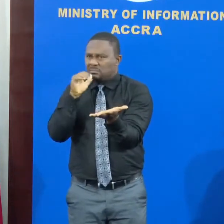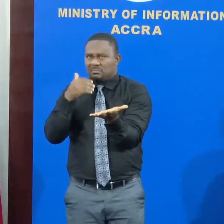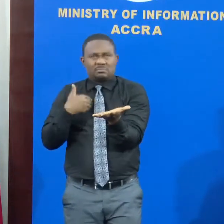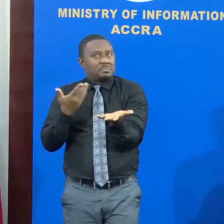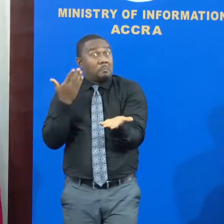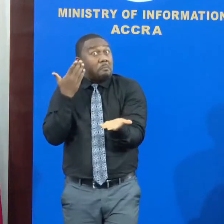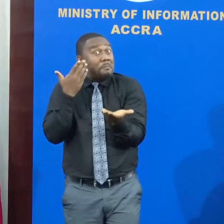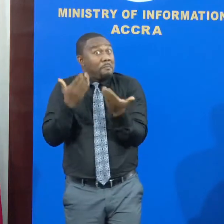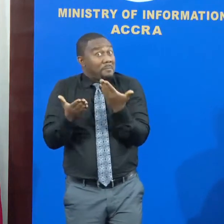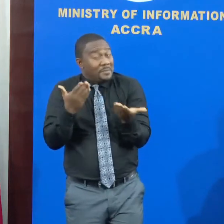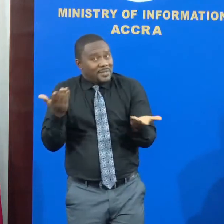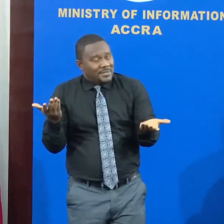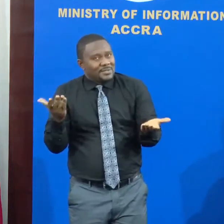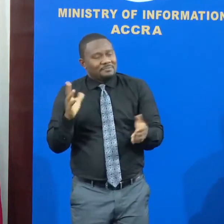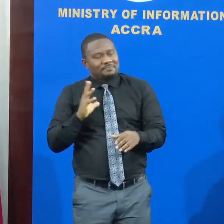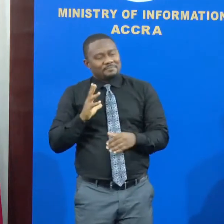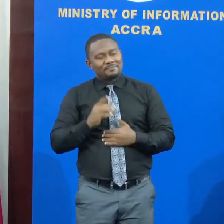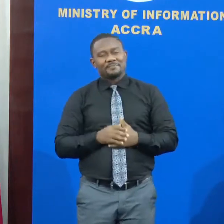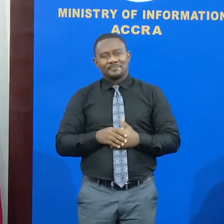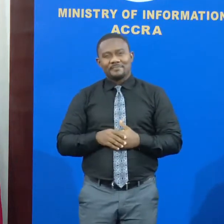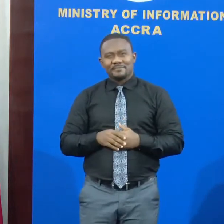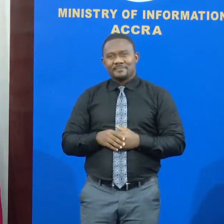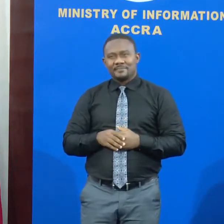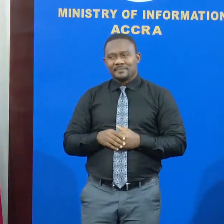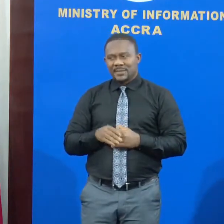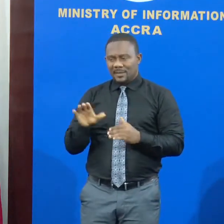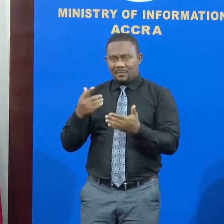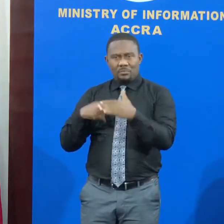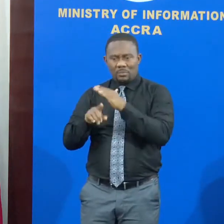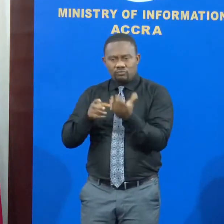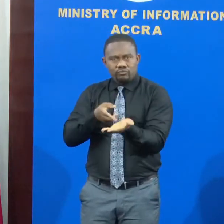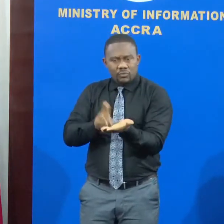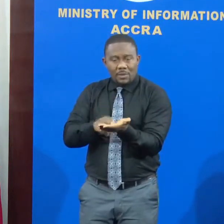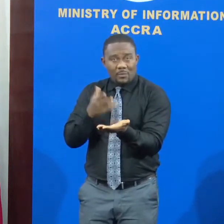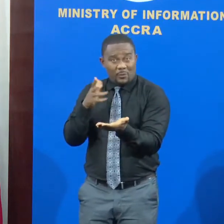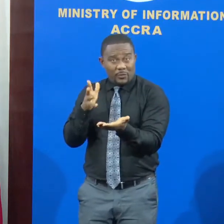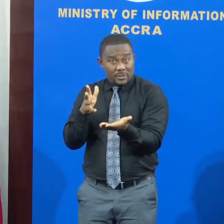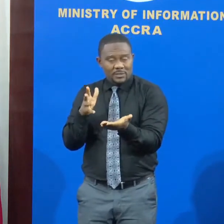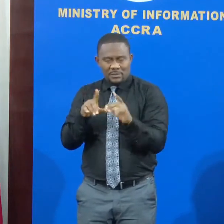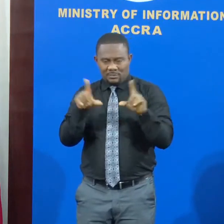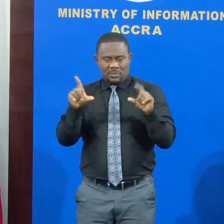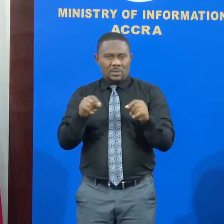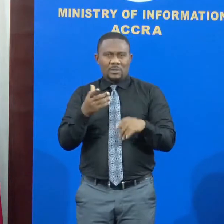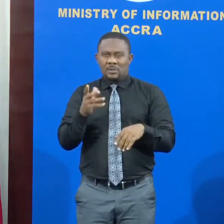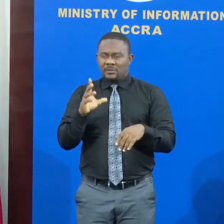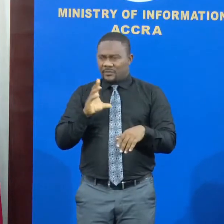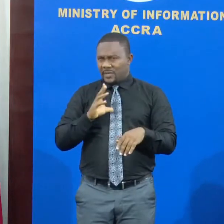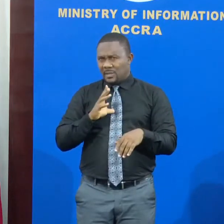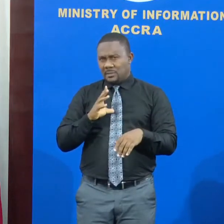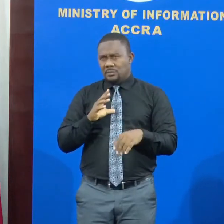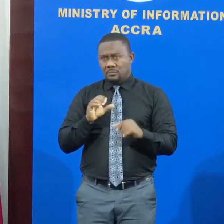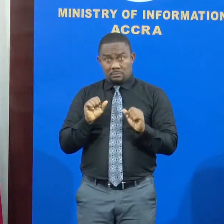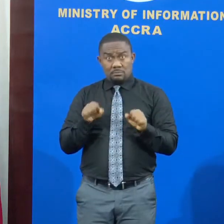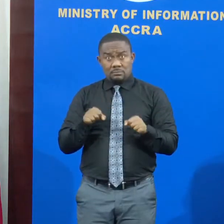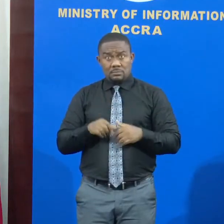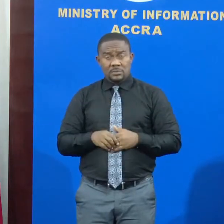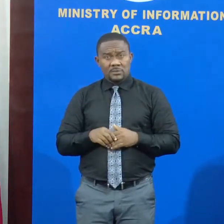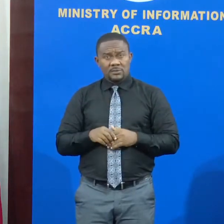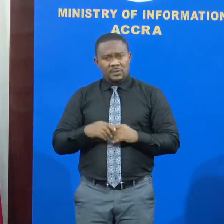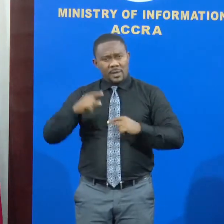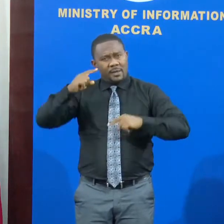be sufficient. One-off registration for Ghana card will also ensure eligibility for